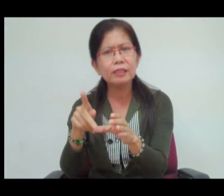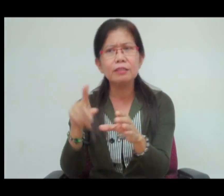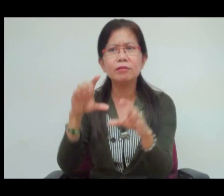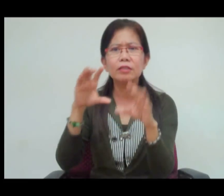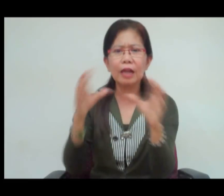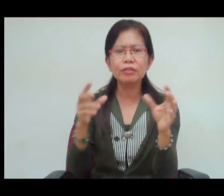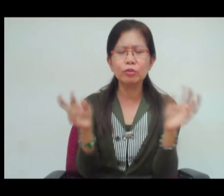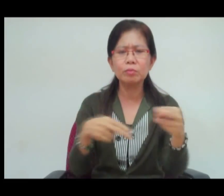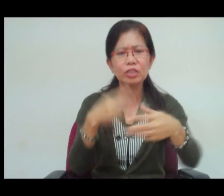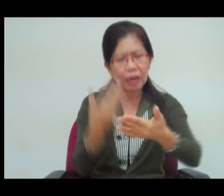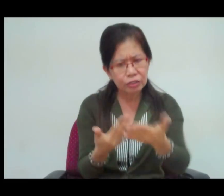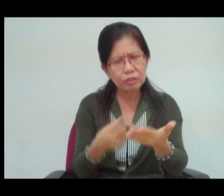the classroom discussions.